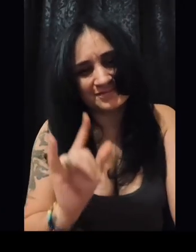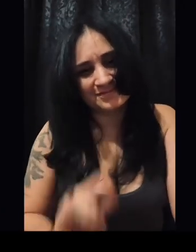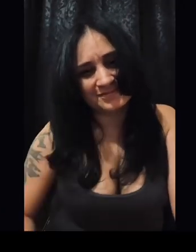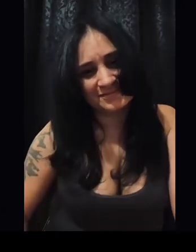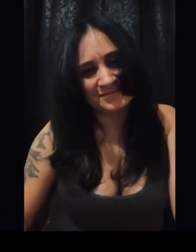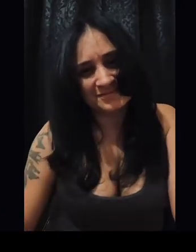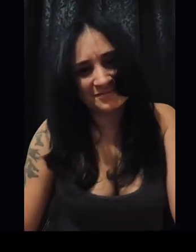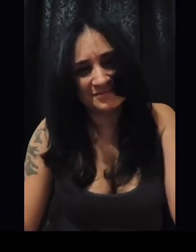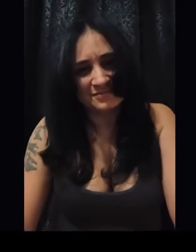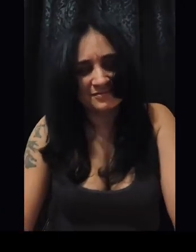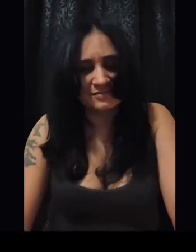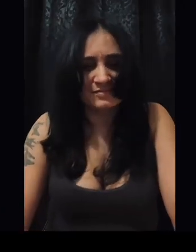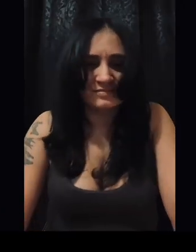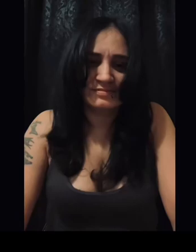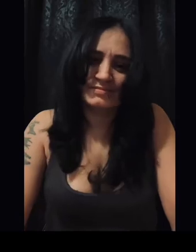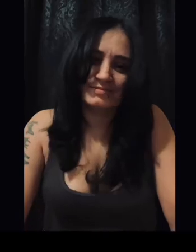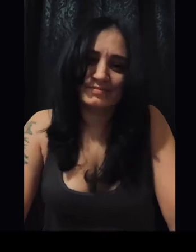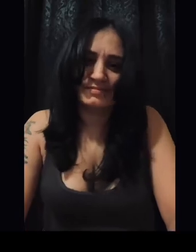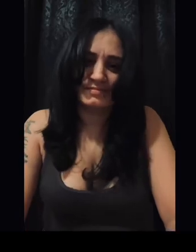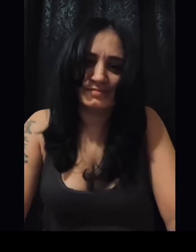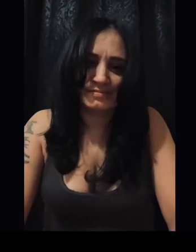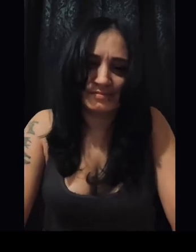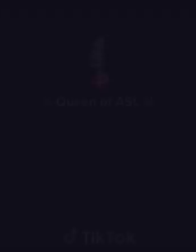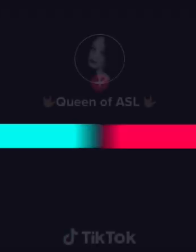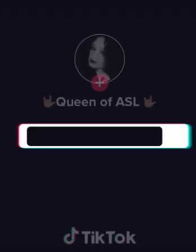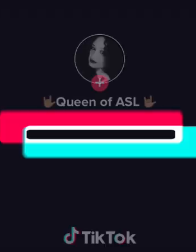Oh, oh